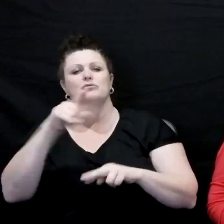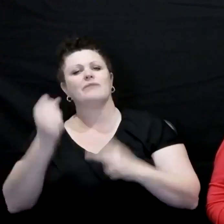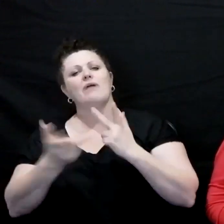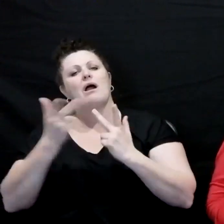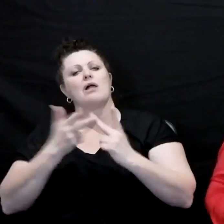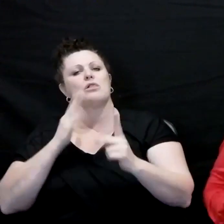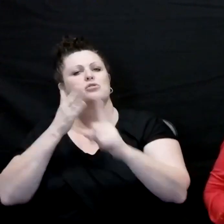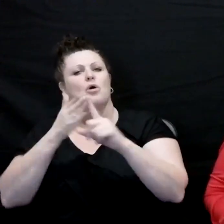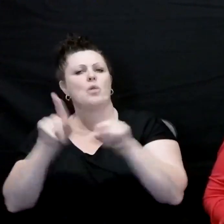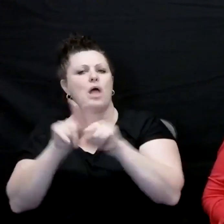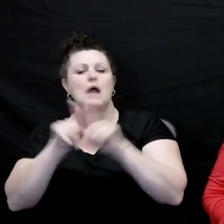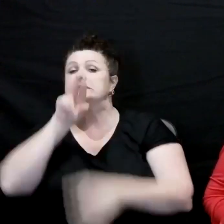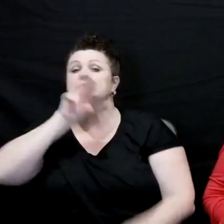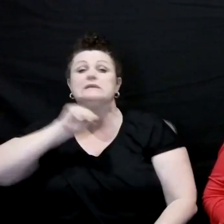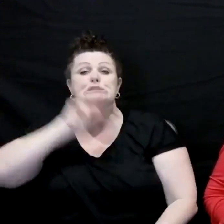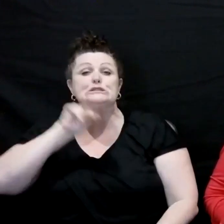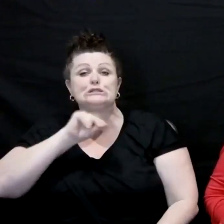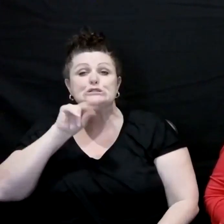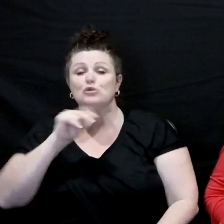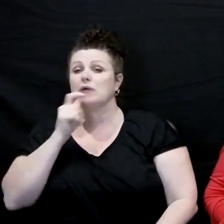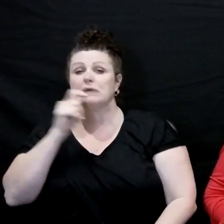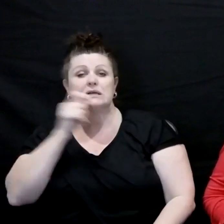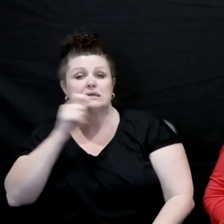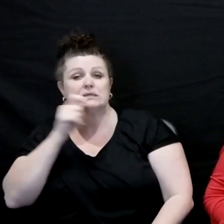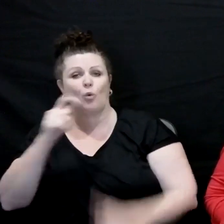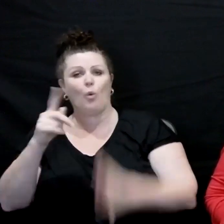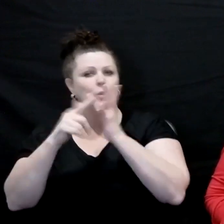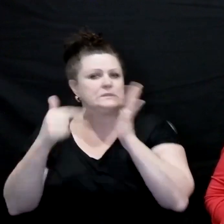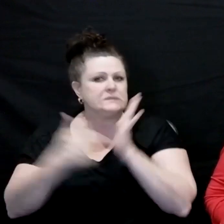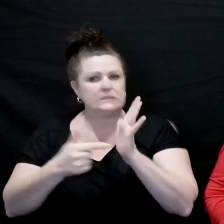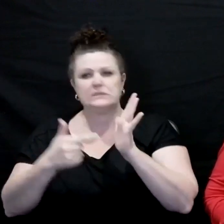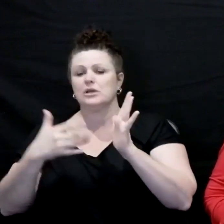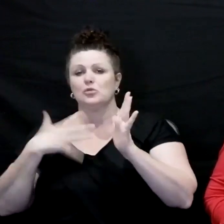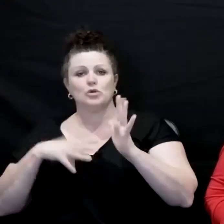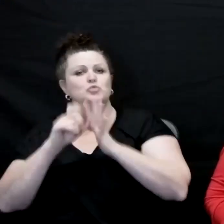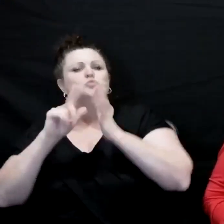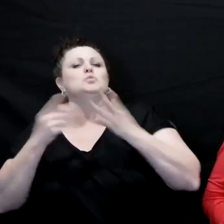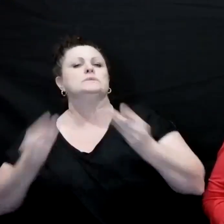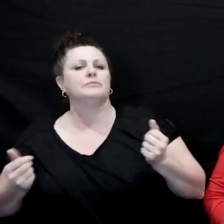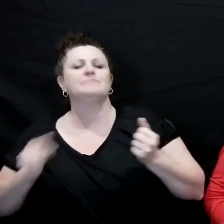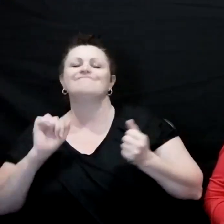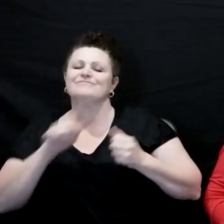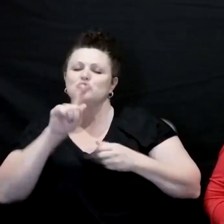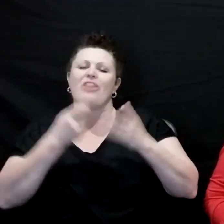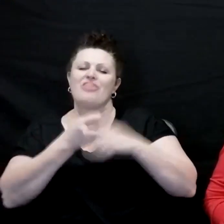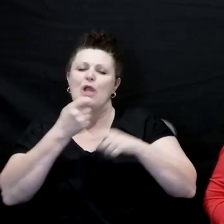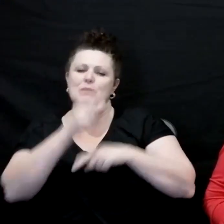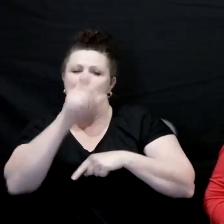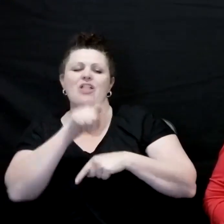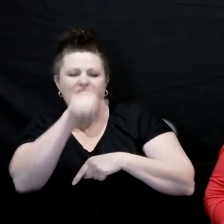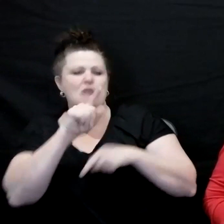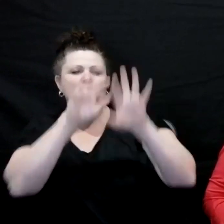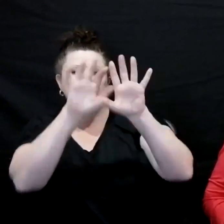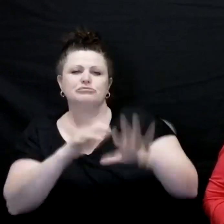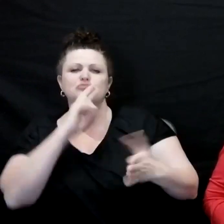know, speech or an occupational therapy goal of being able to do something, your therapist will write a report